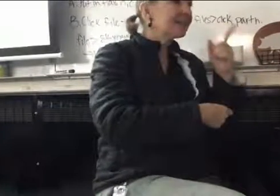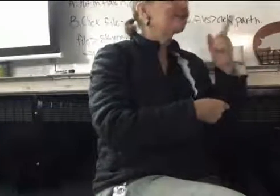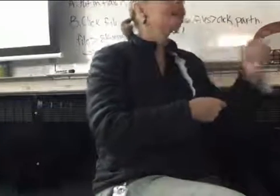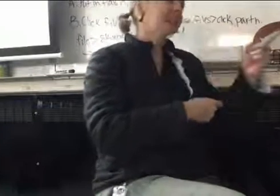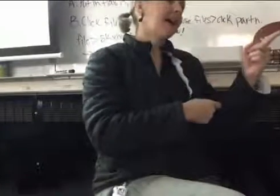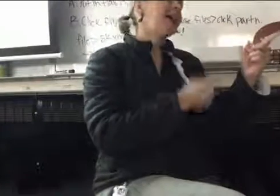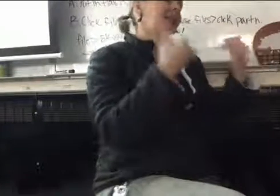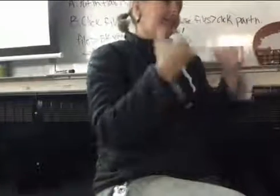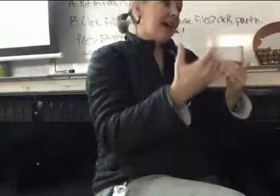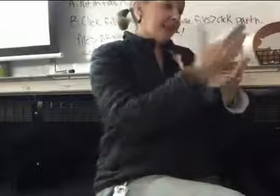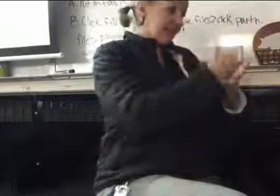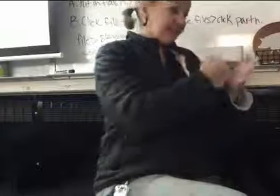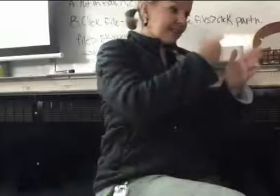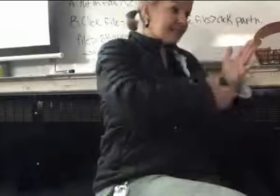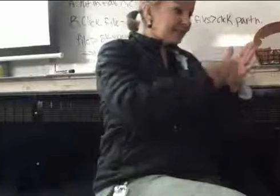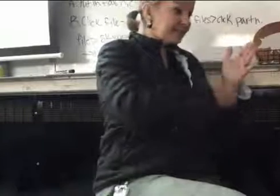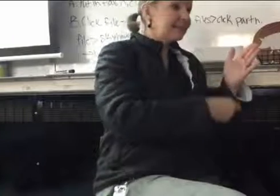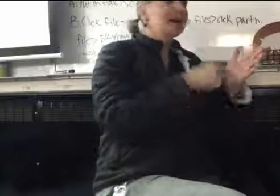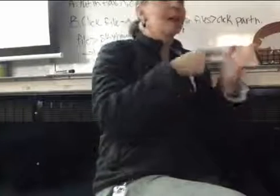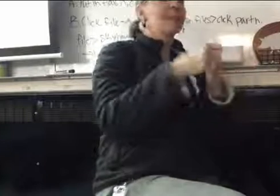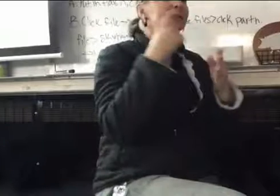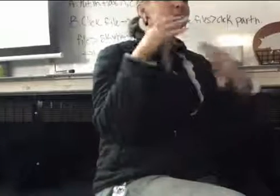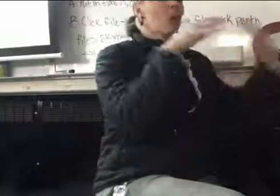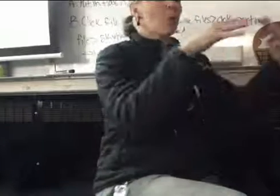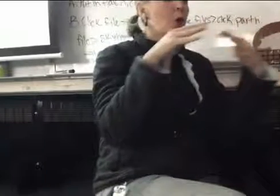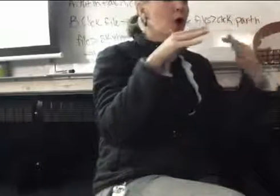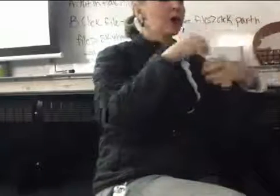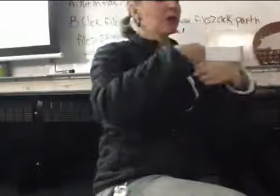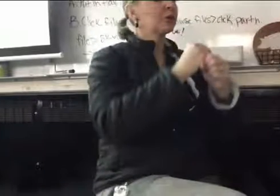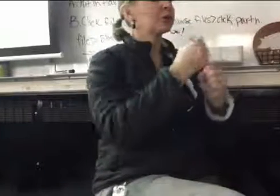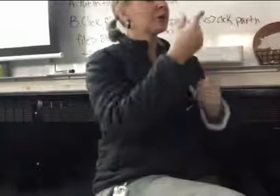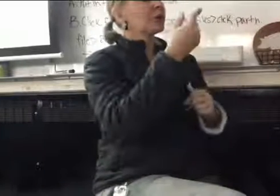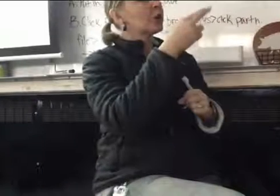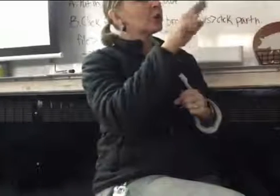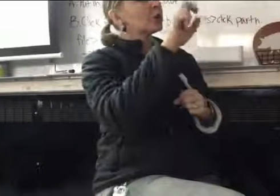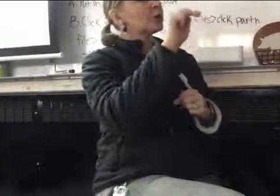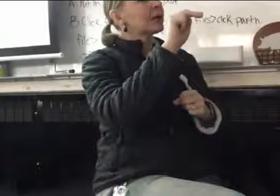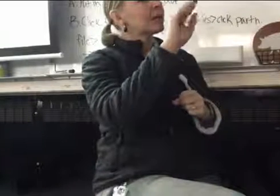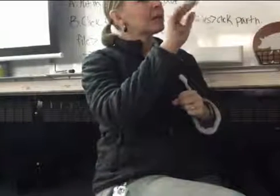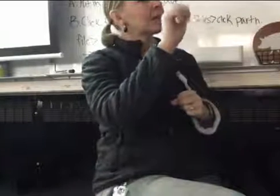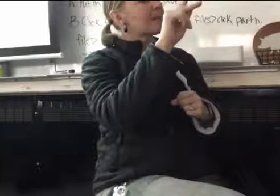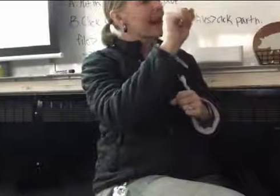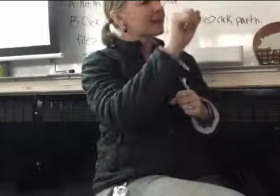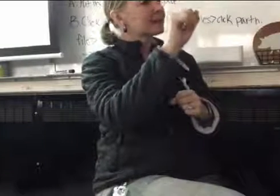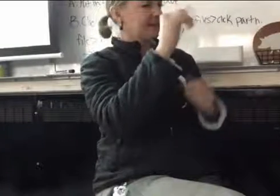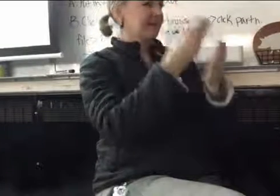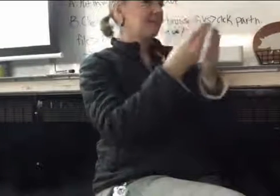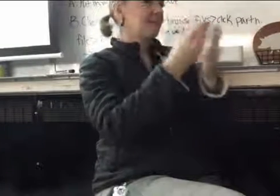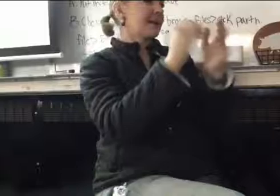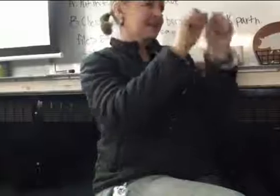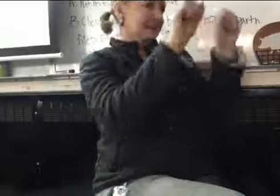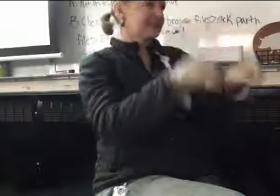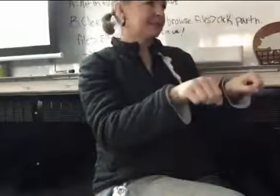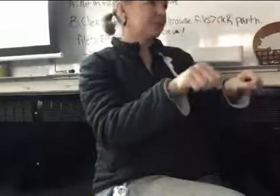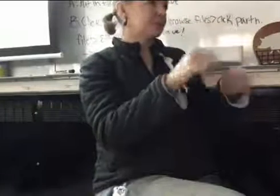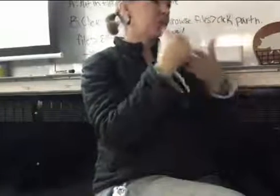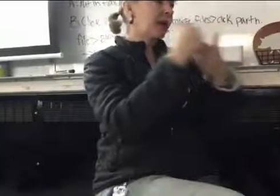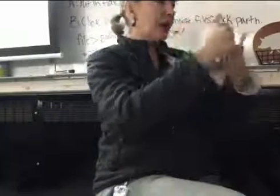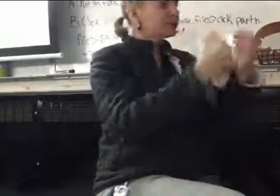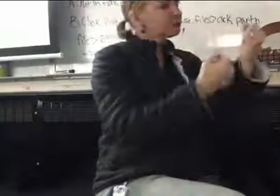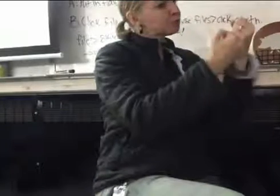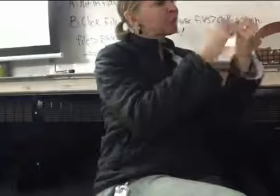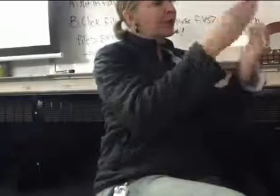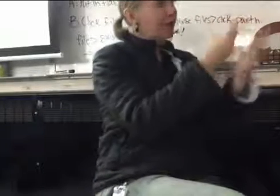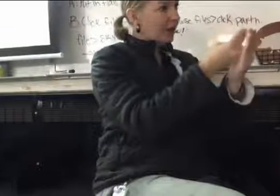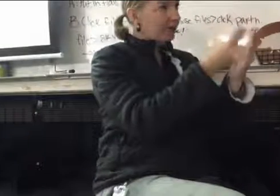able to collect taxes and be able to fund the war. The creation of greenbacks is the creation of a central money system so that they can still create an economy. And then